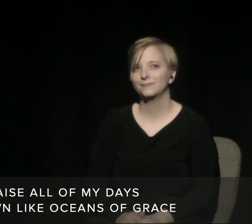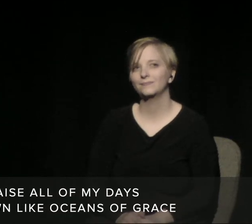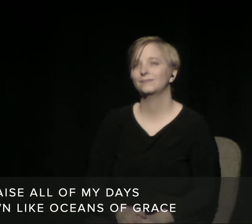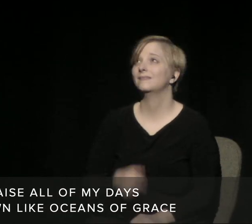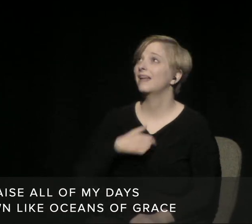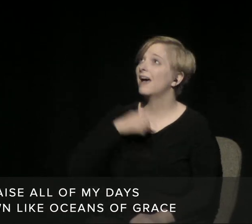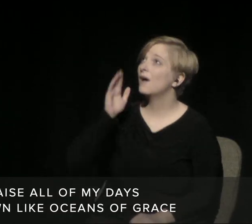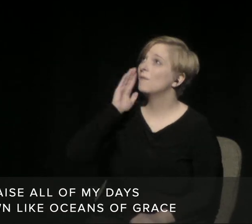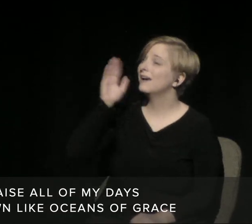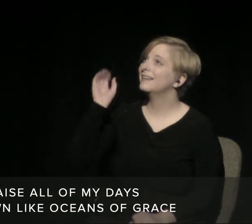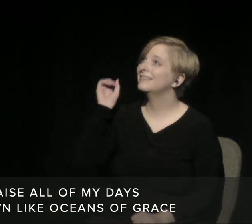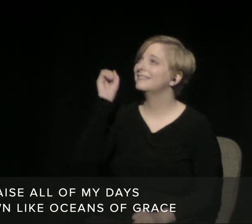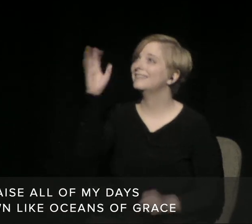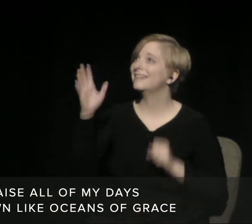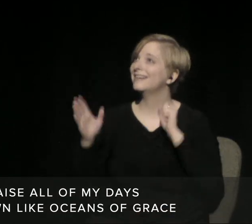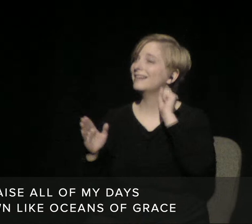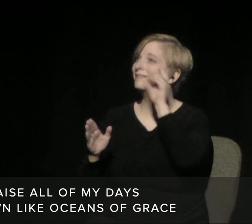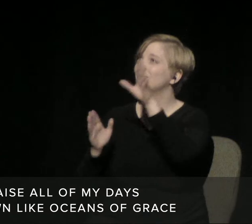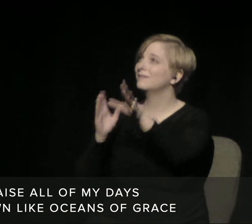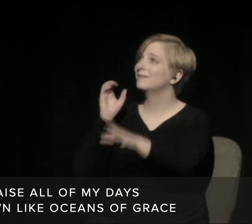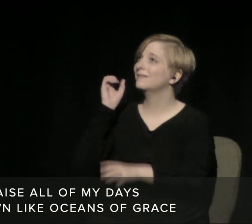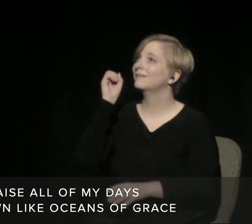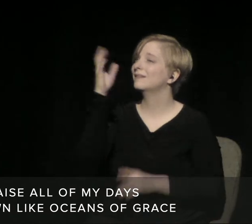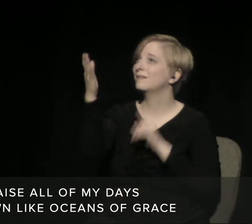night. So I'll see you pray.